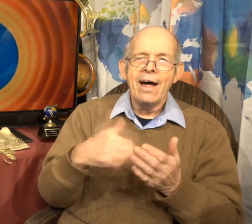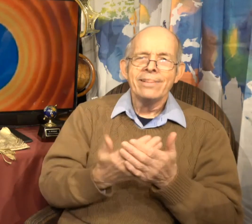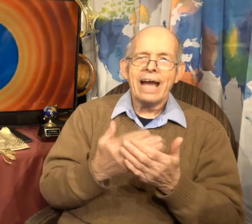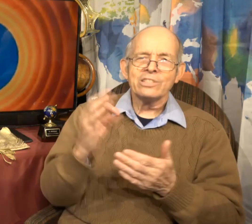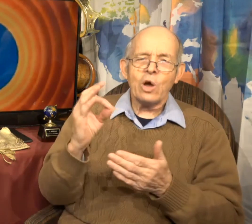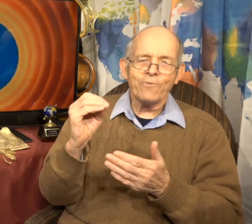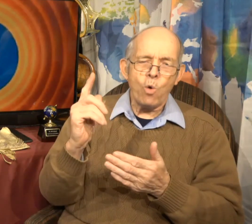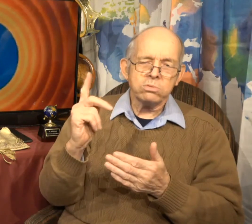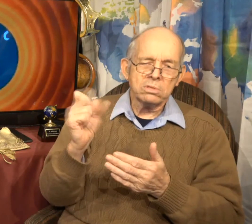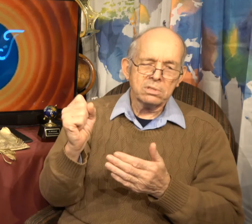That's the folk.